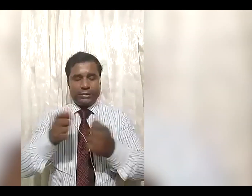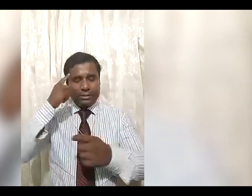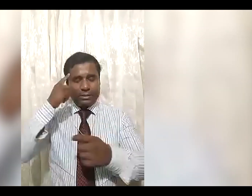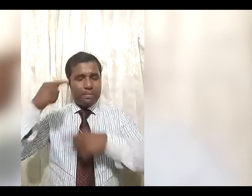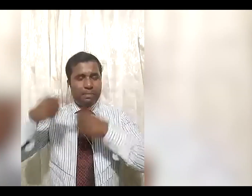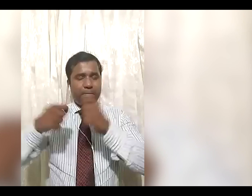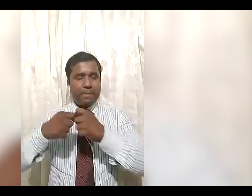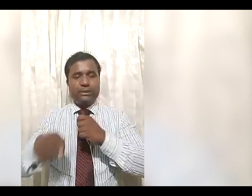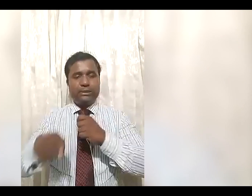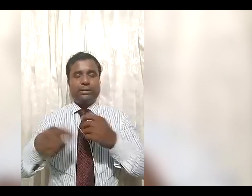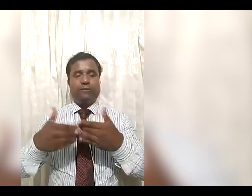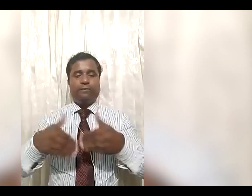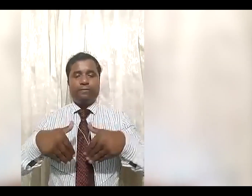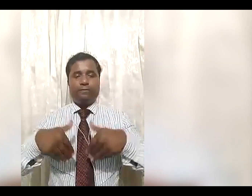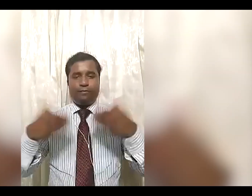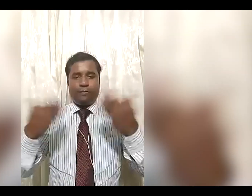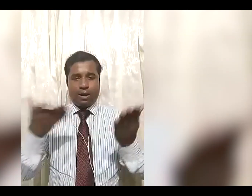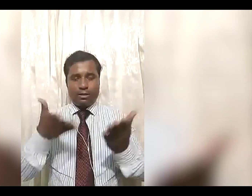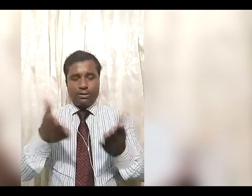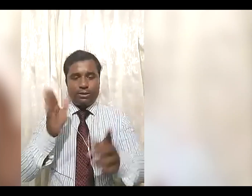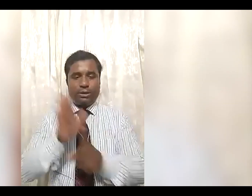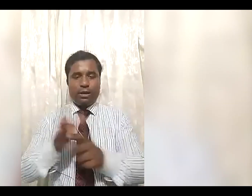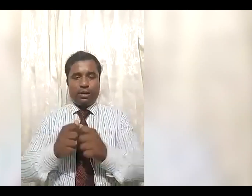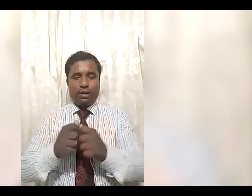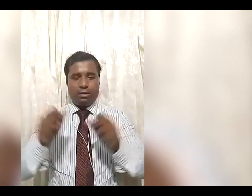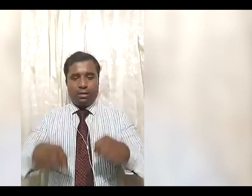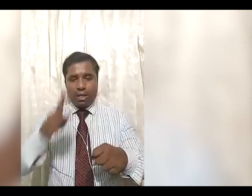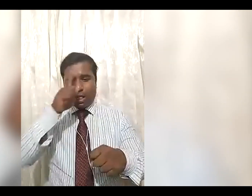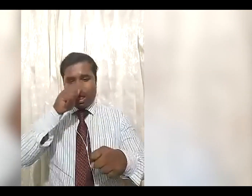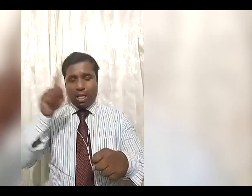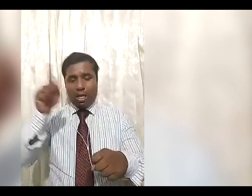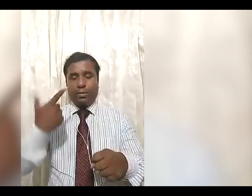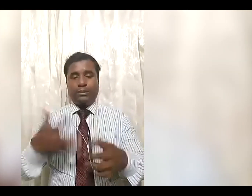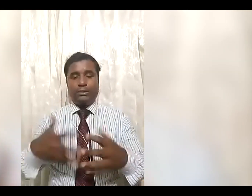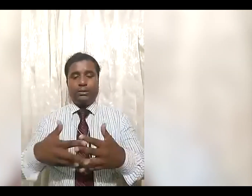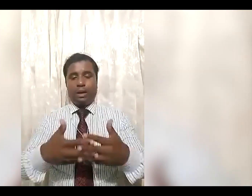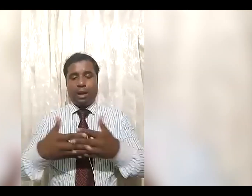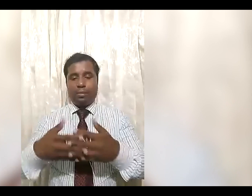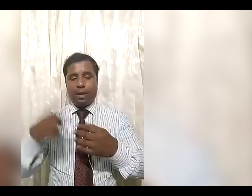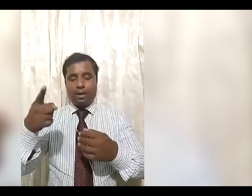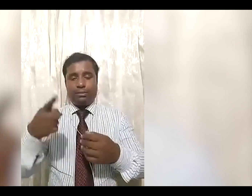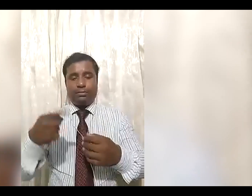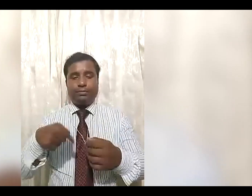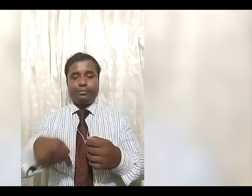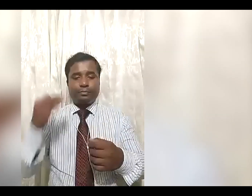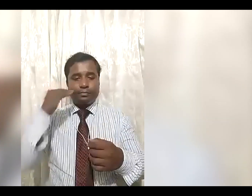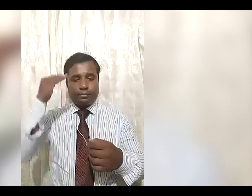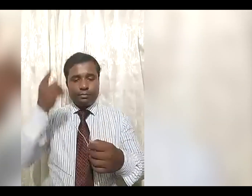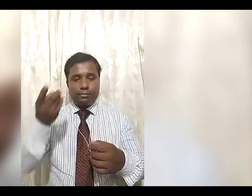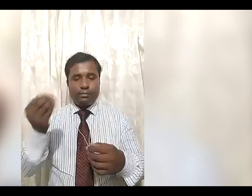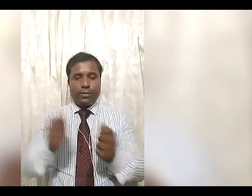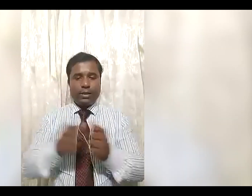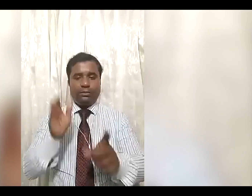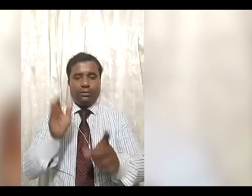Finally, does the Americans with Disabilities Act say anything about equal treatment of